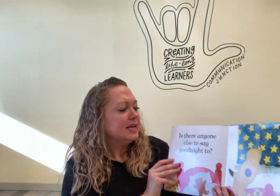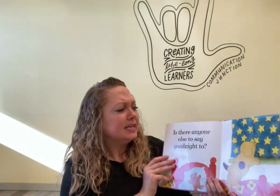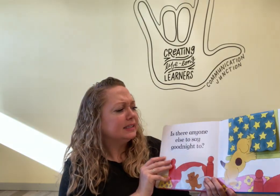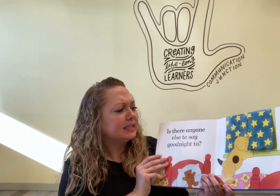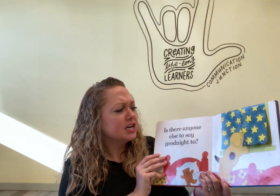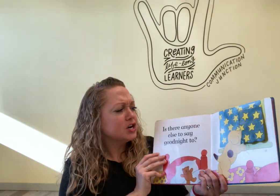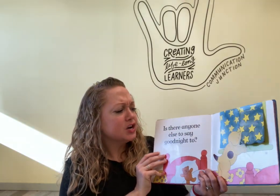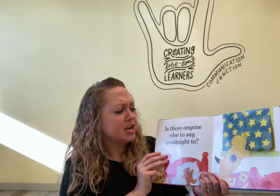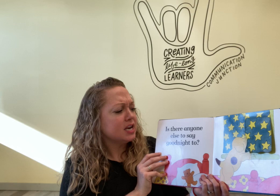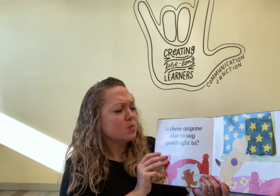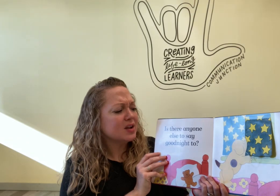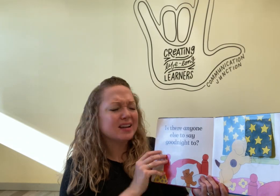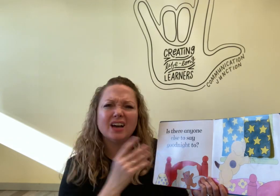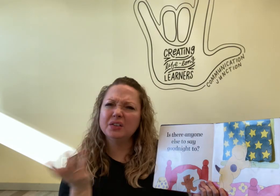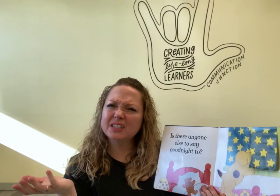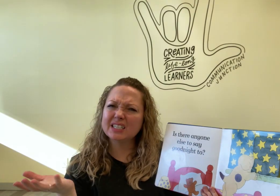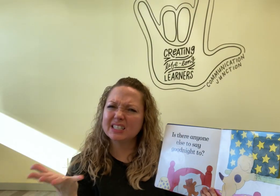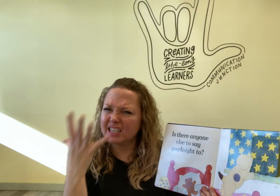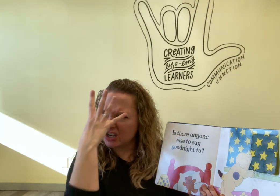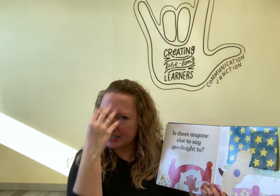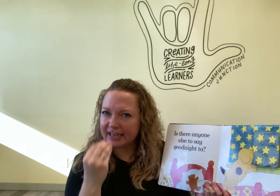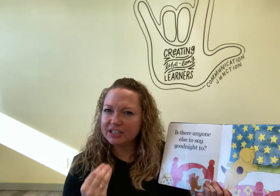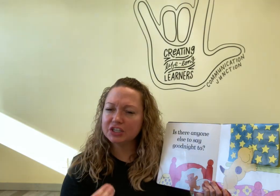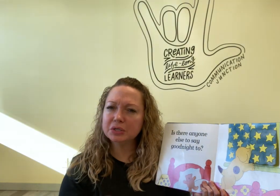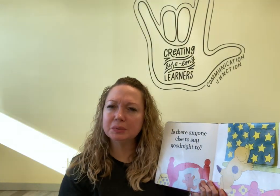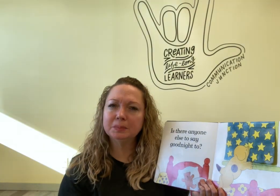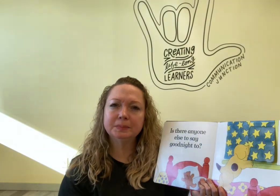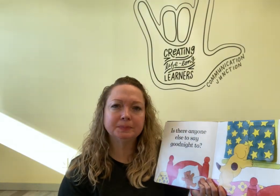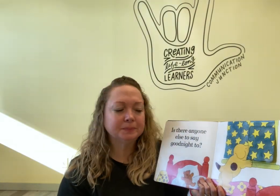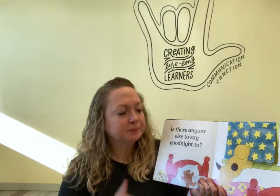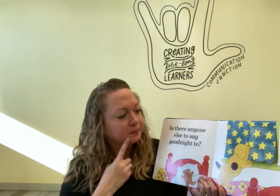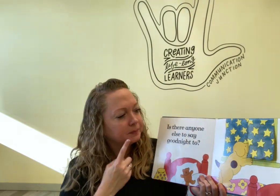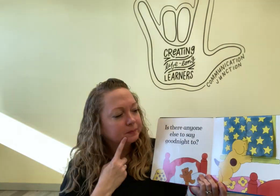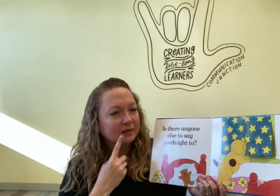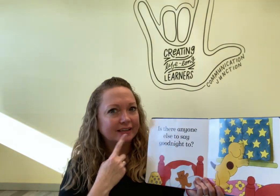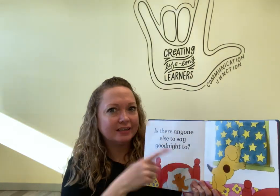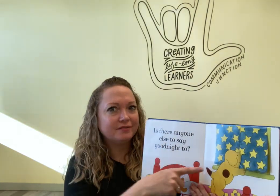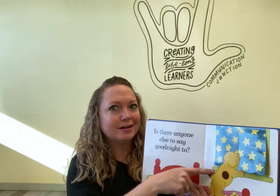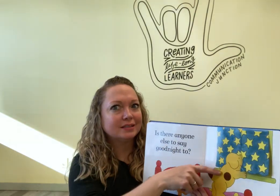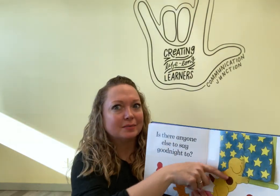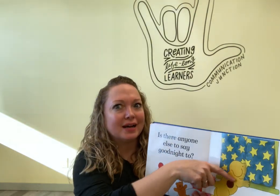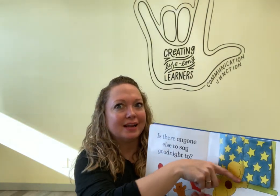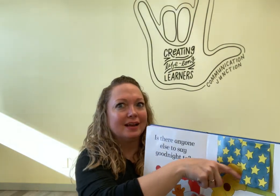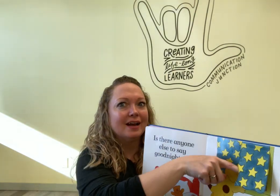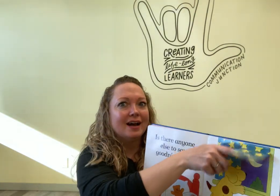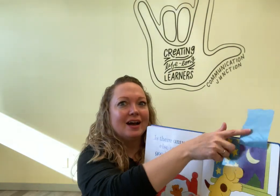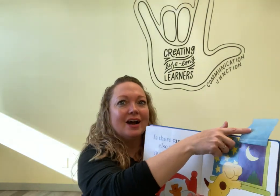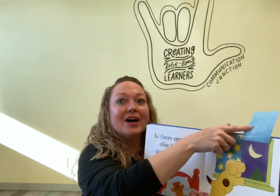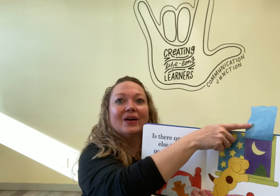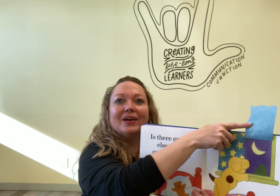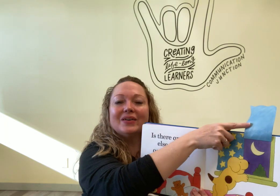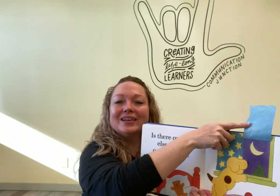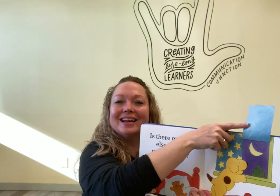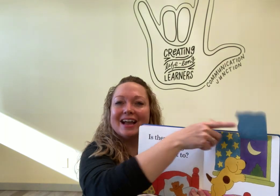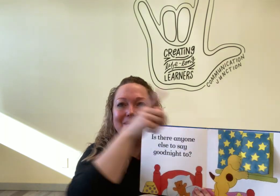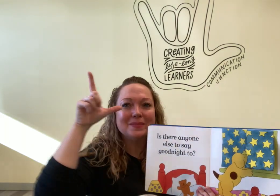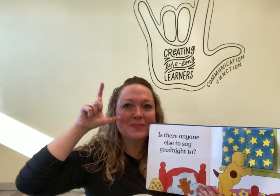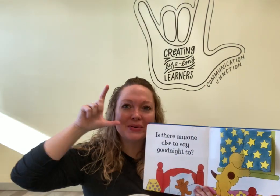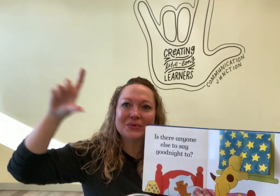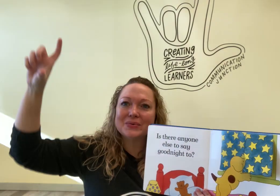Is there anyone else to say goodnight to? I think you found somebody. Good night,